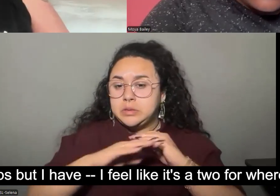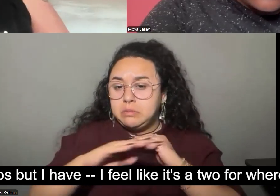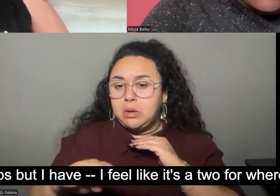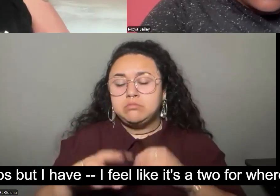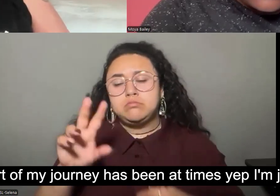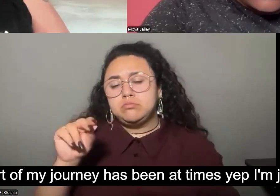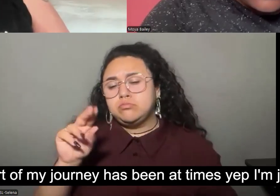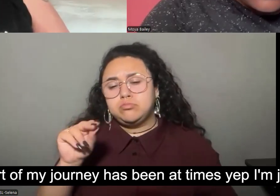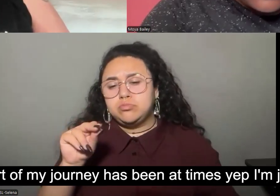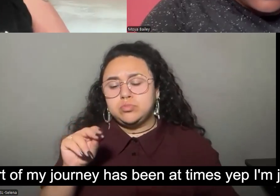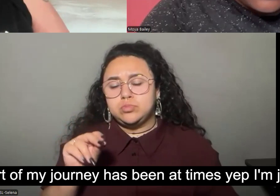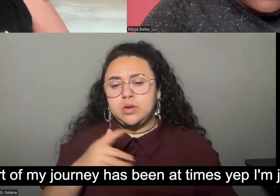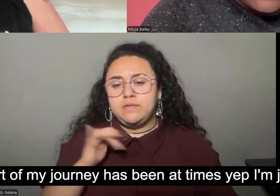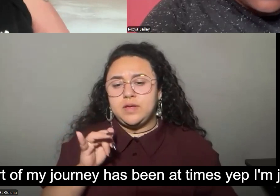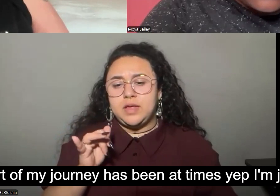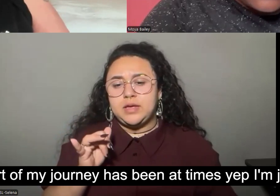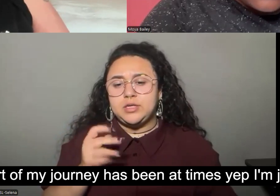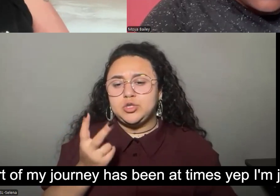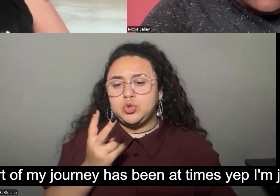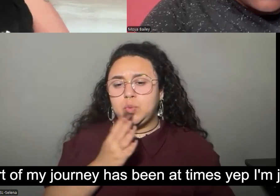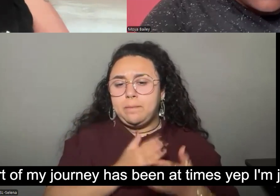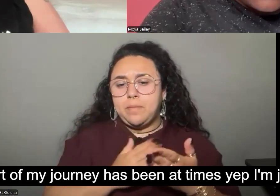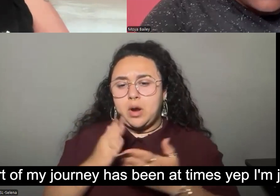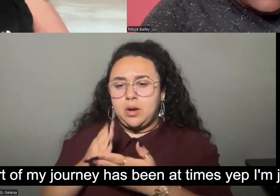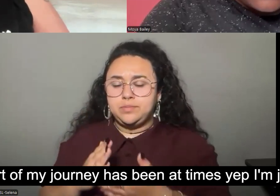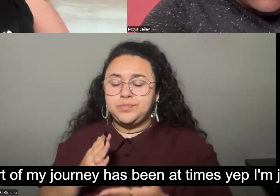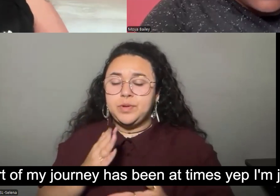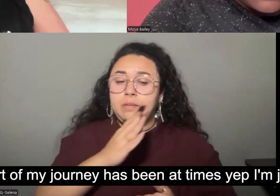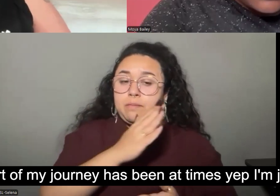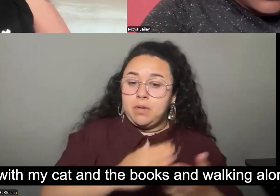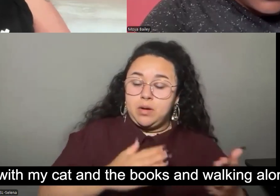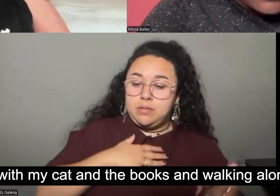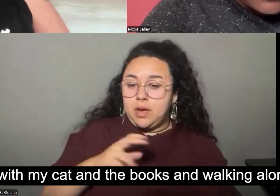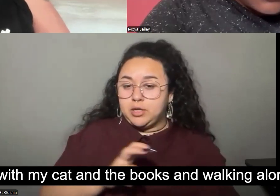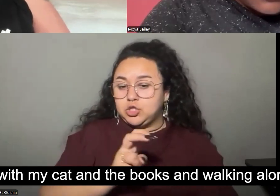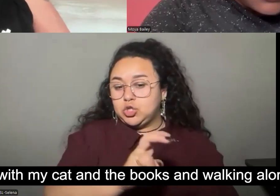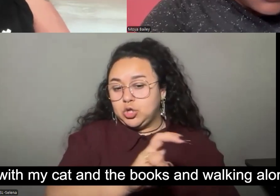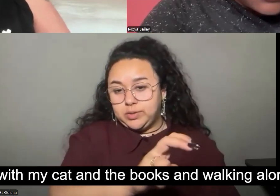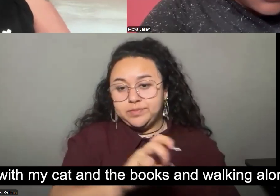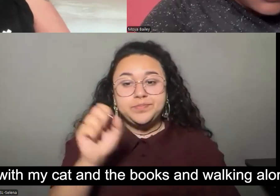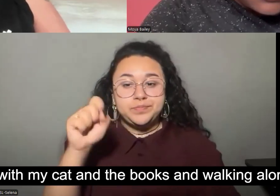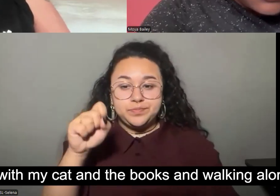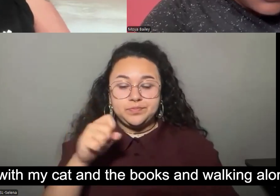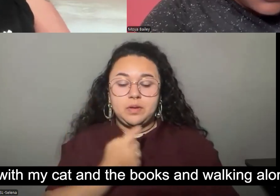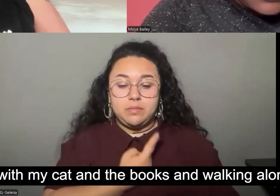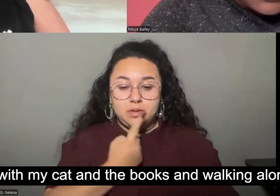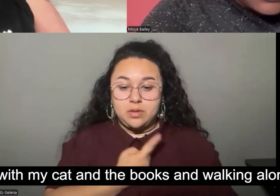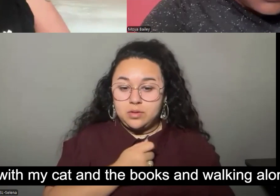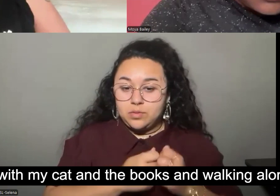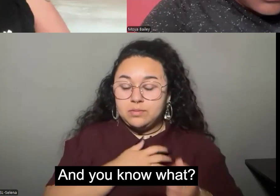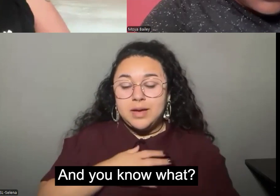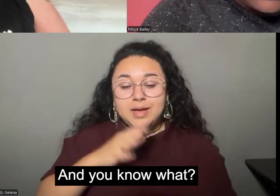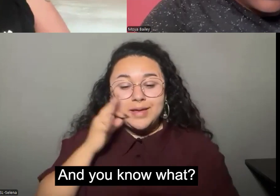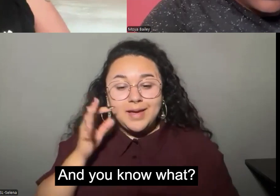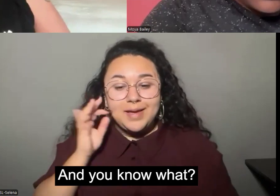God, I feel like it's like a twofer where like part of my journey has been at times to be like, yep, I'm just alone with my cat in the books